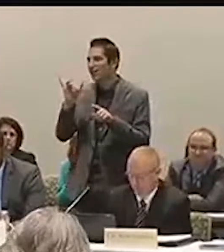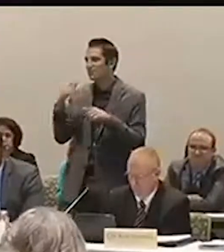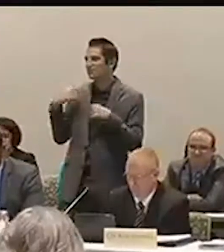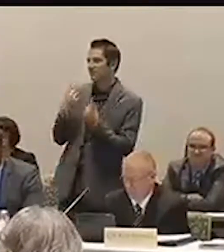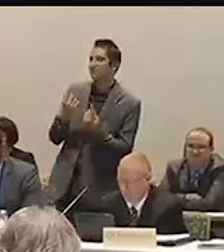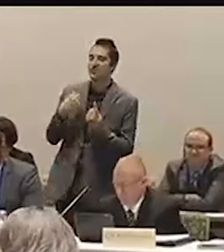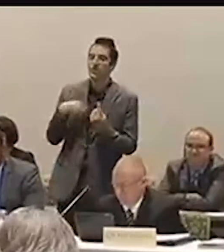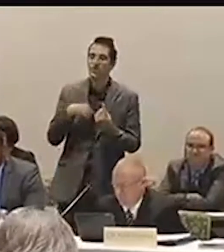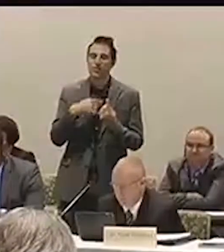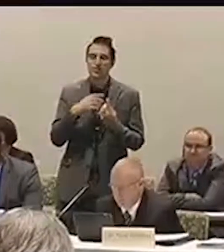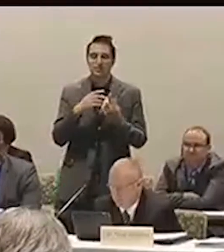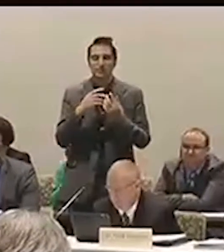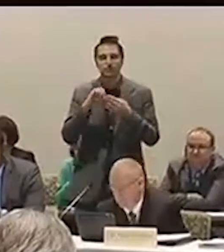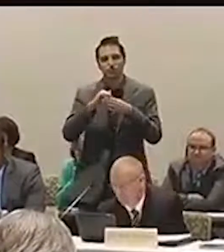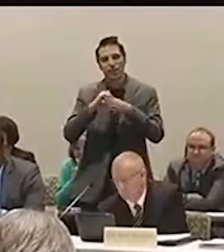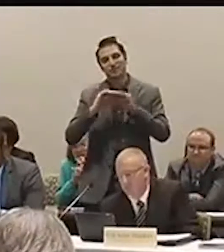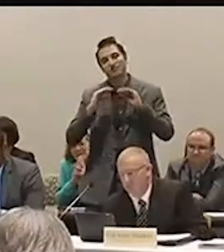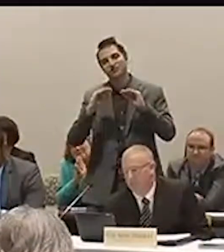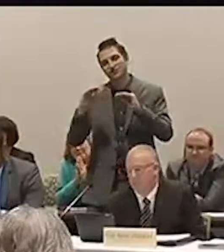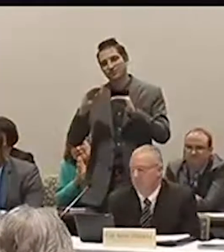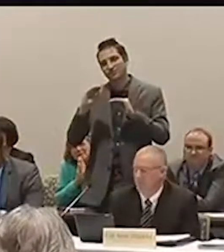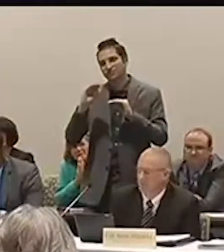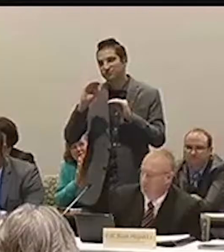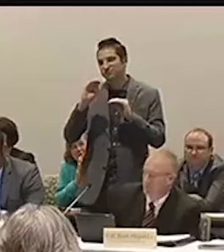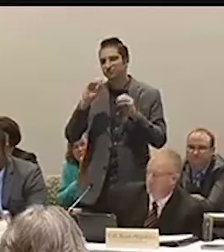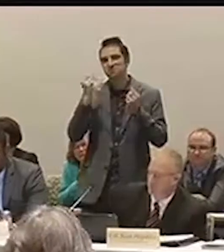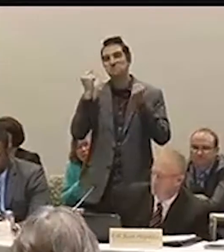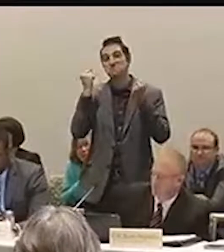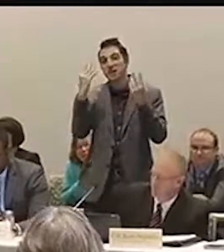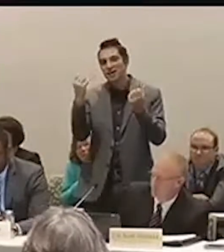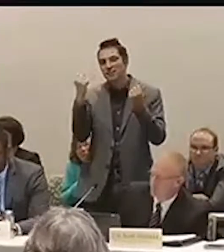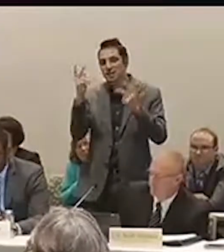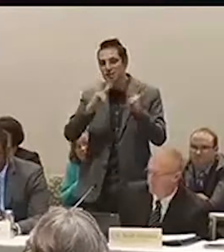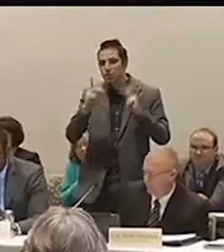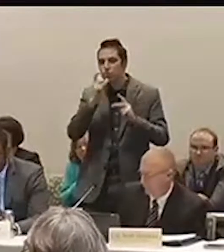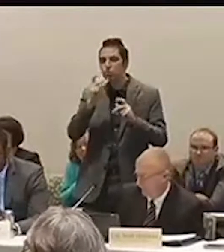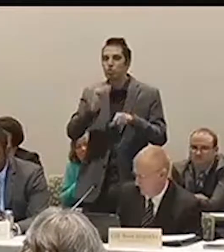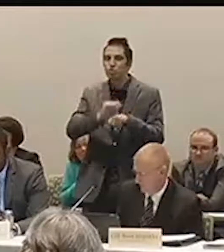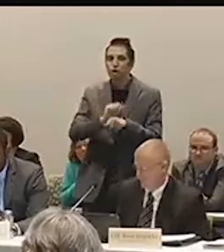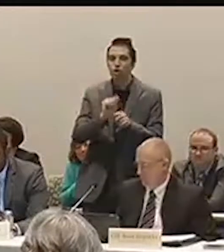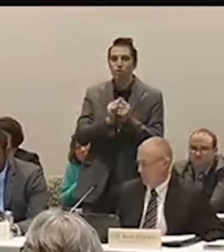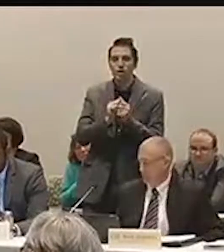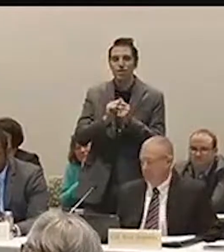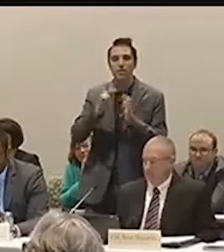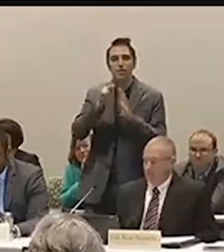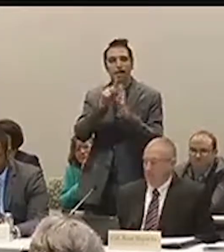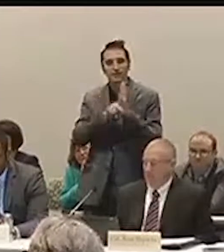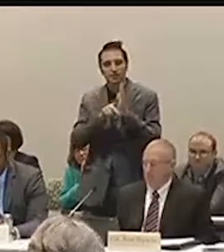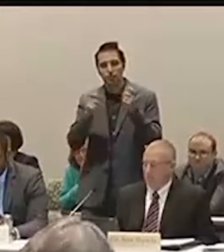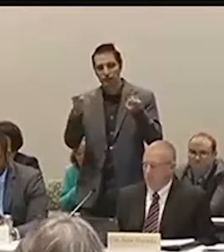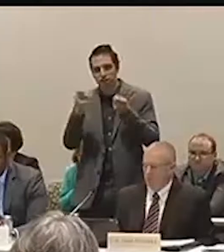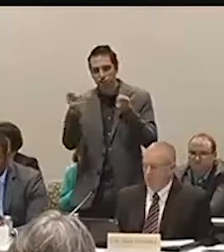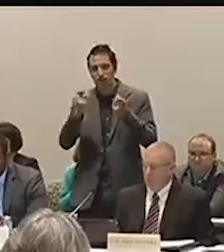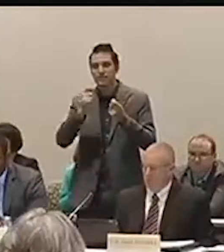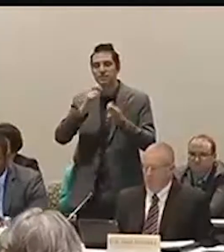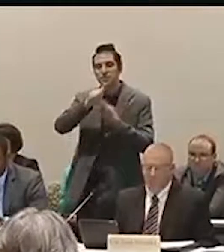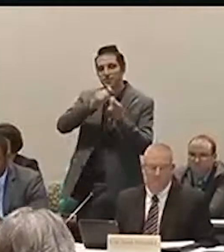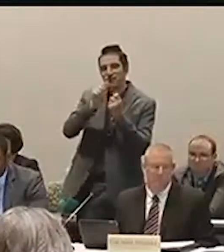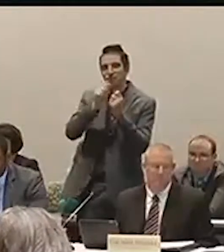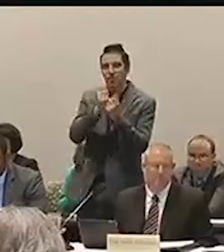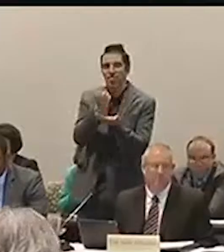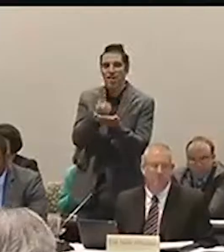trained thousands of folks who work in the regulatory policy community, specializing in particular on economic regulation. So these